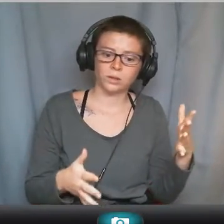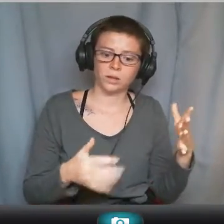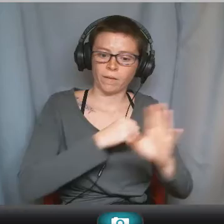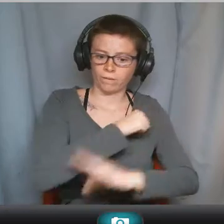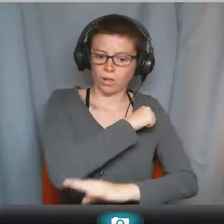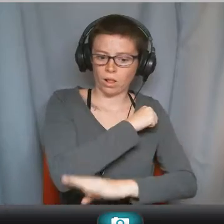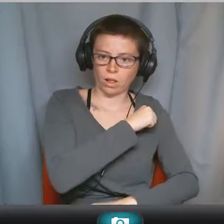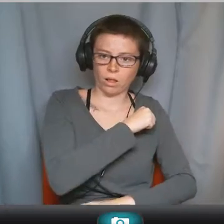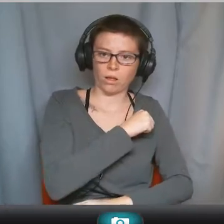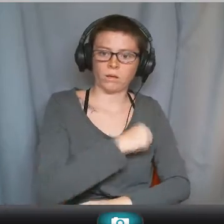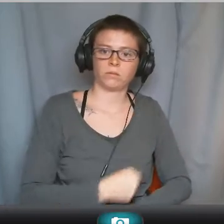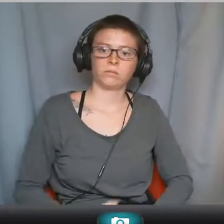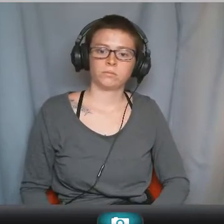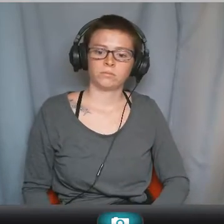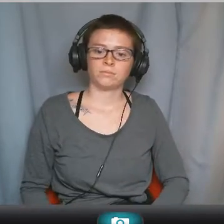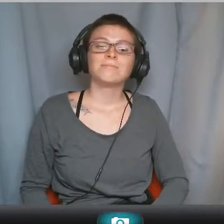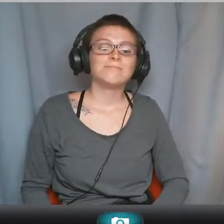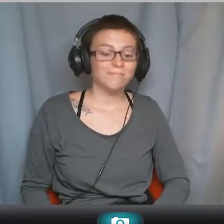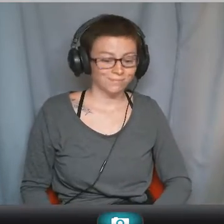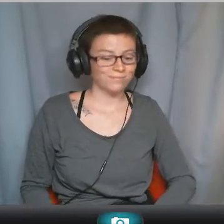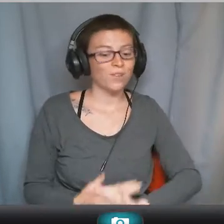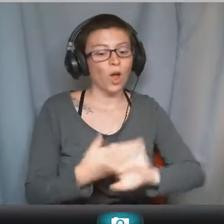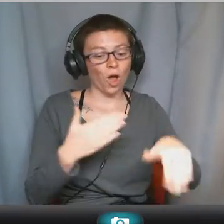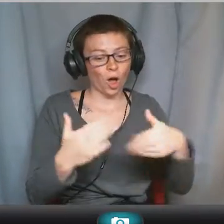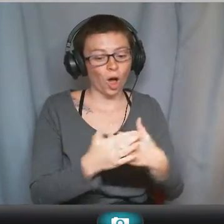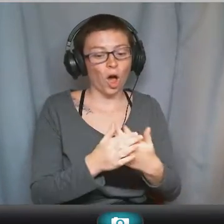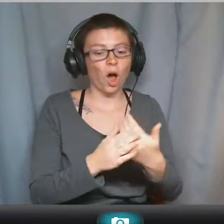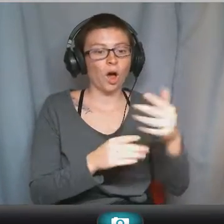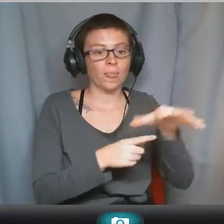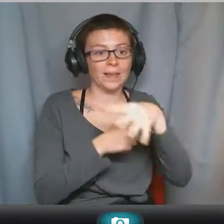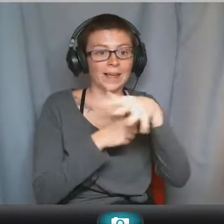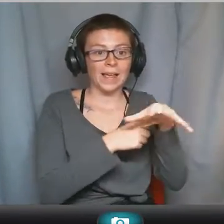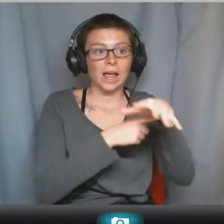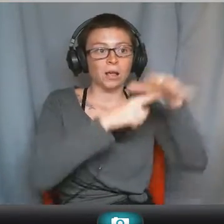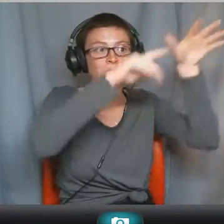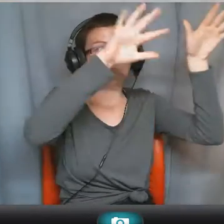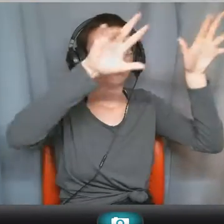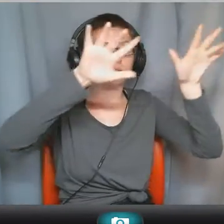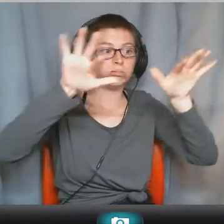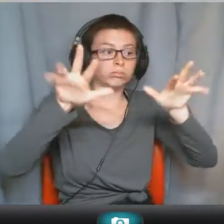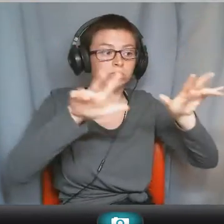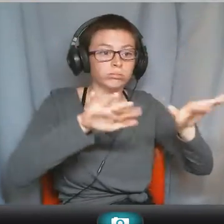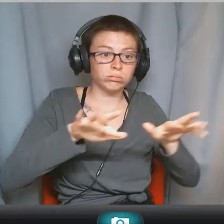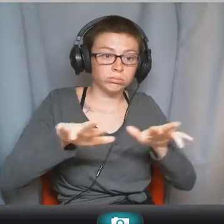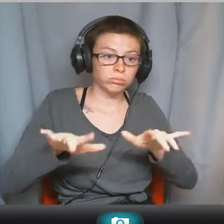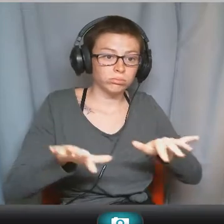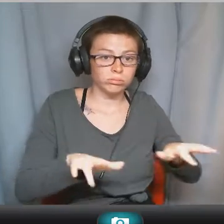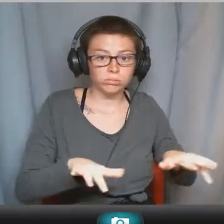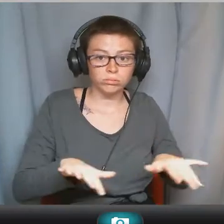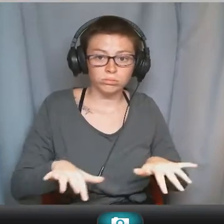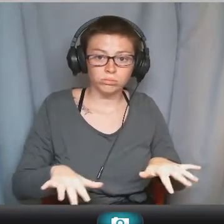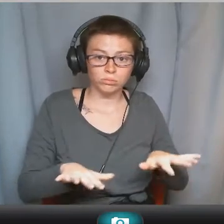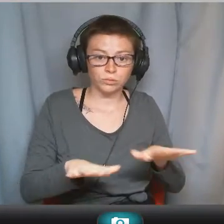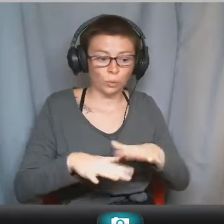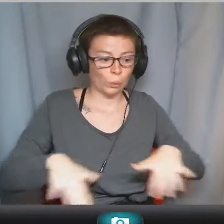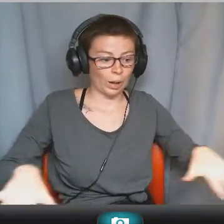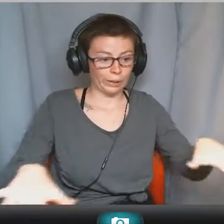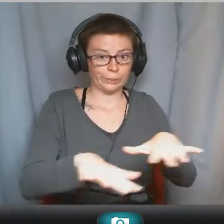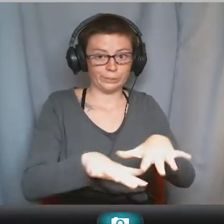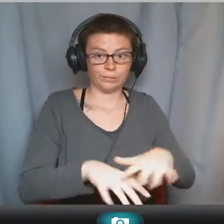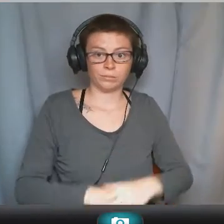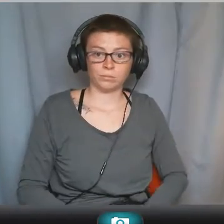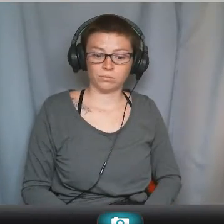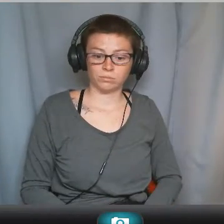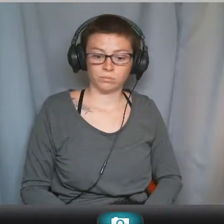All those leaves come fluttering down, don't they? Falling to the ground. Okay, is there any other season when